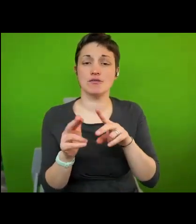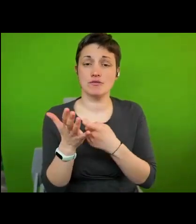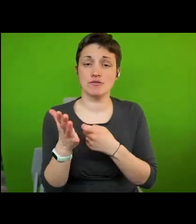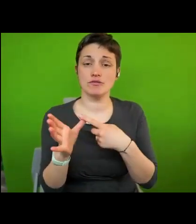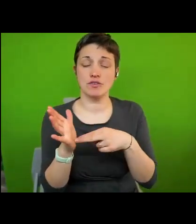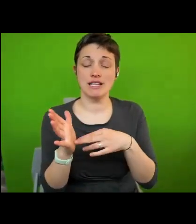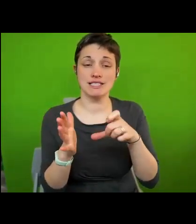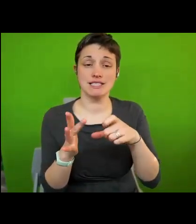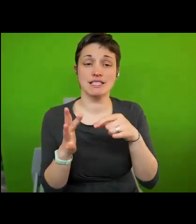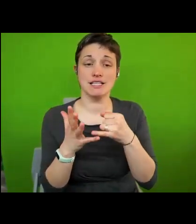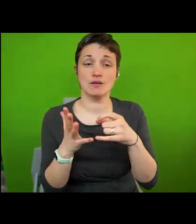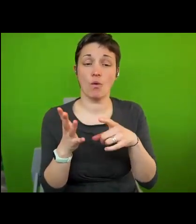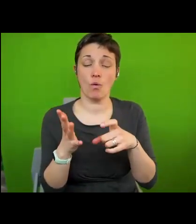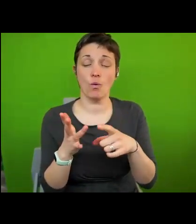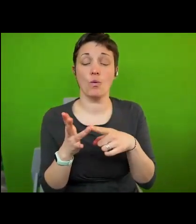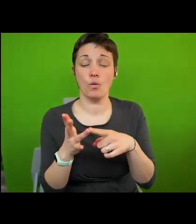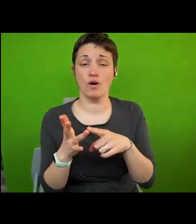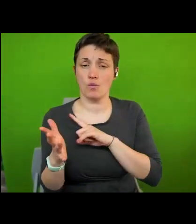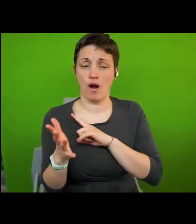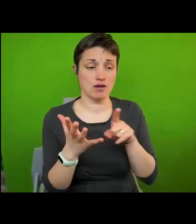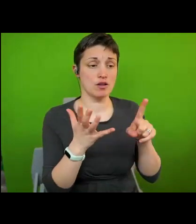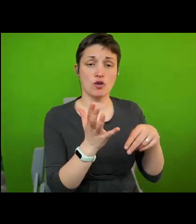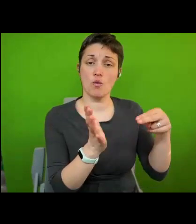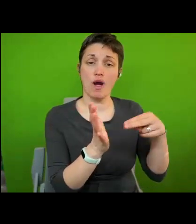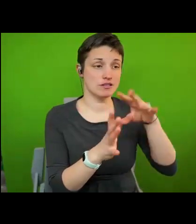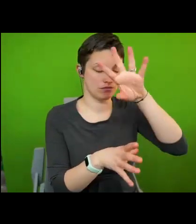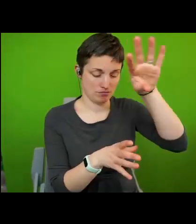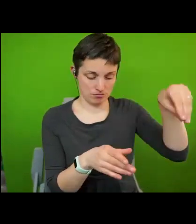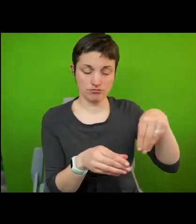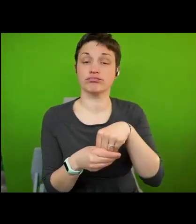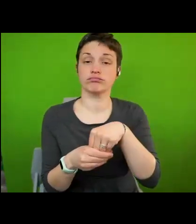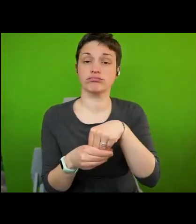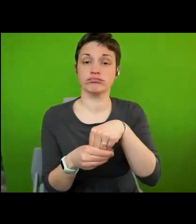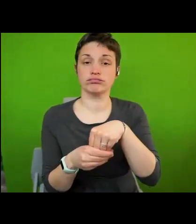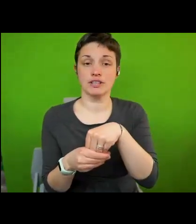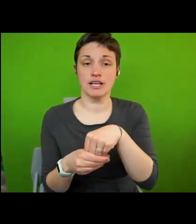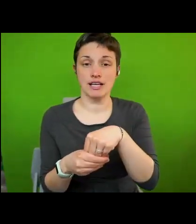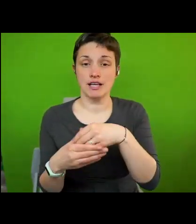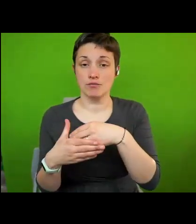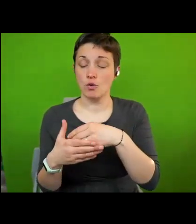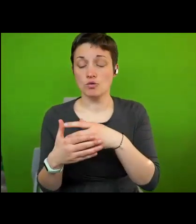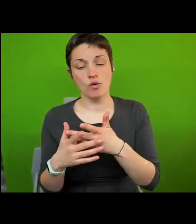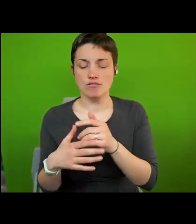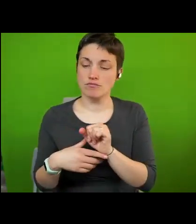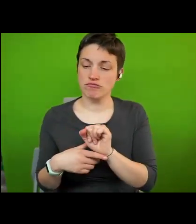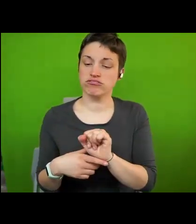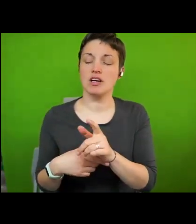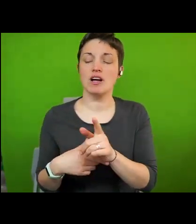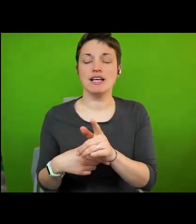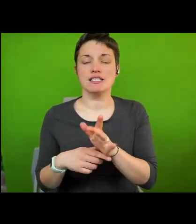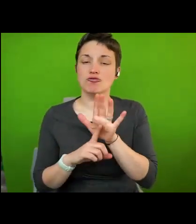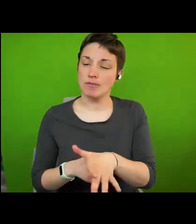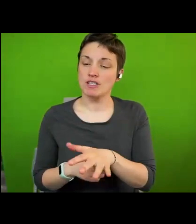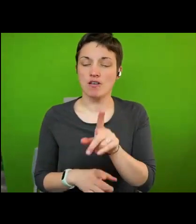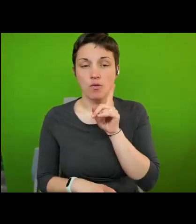directly integrating un convention against all forms of discrimination of women into its